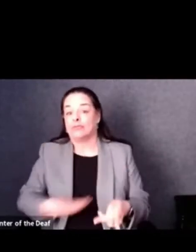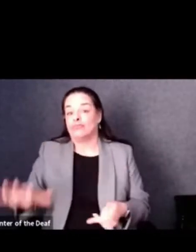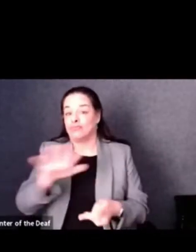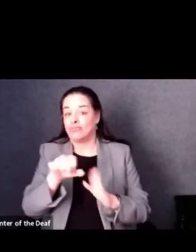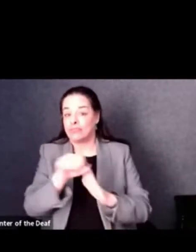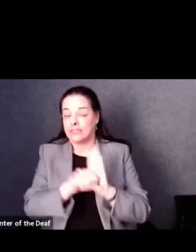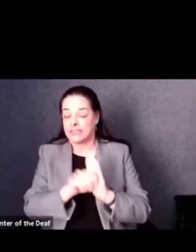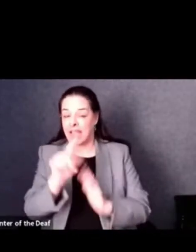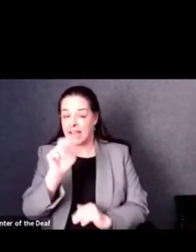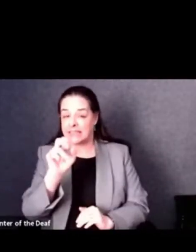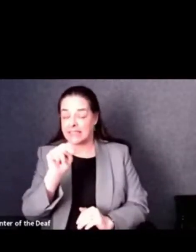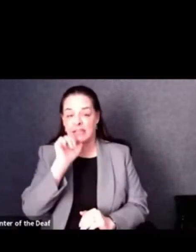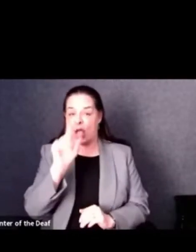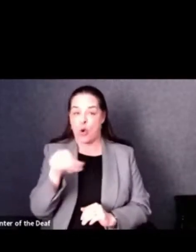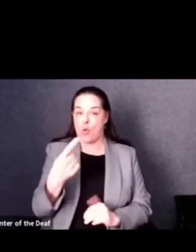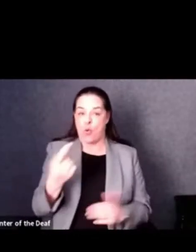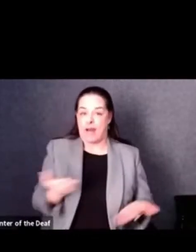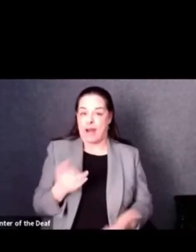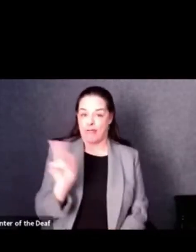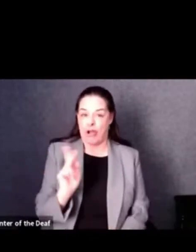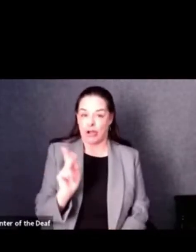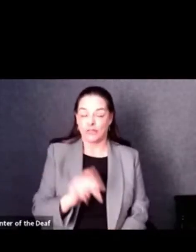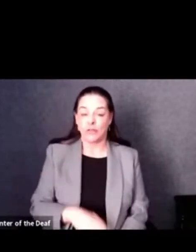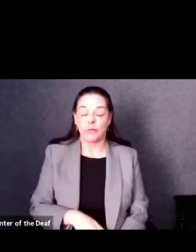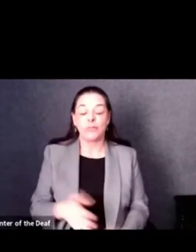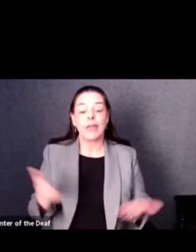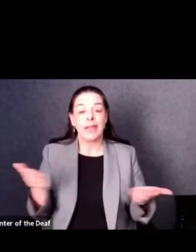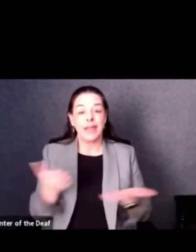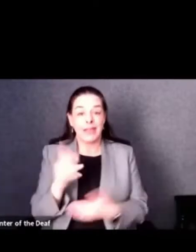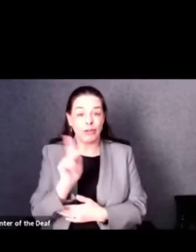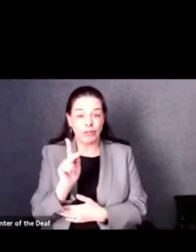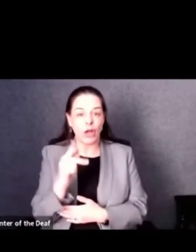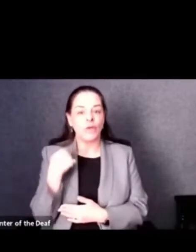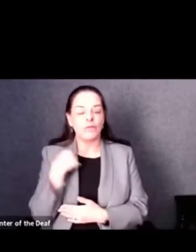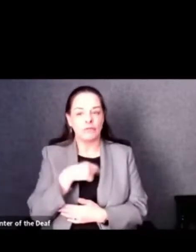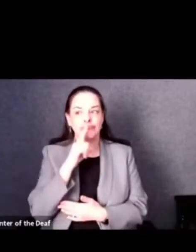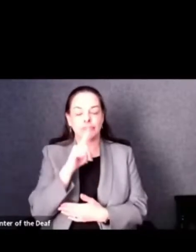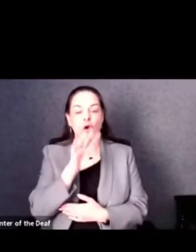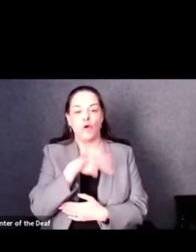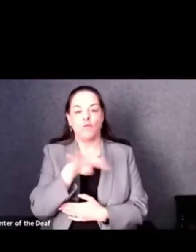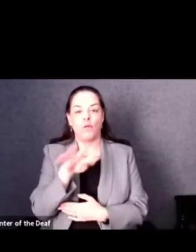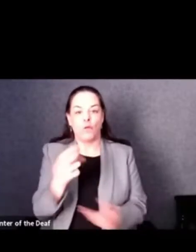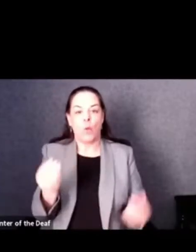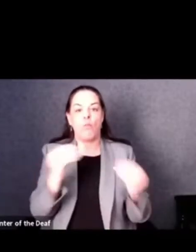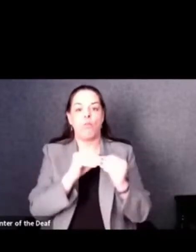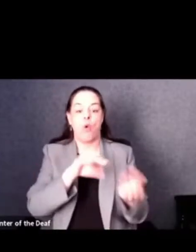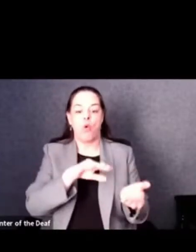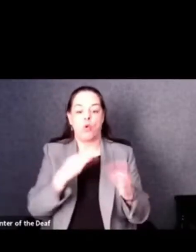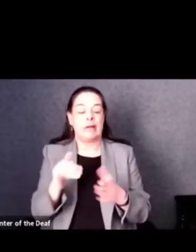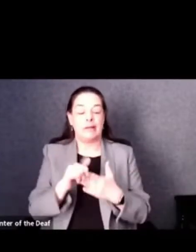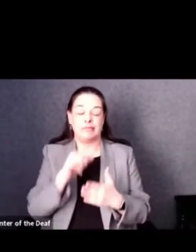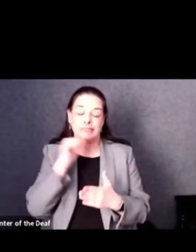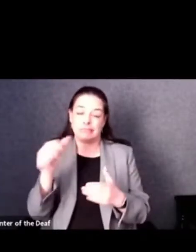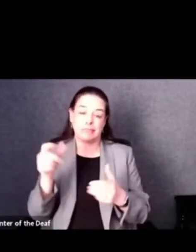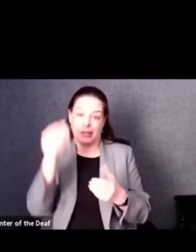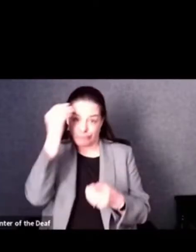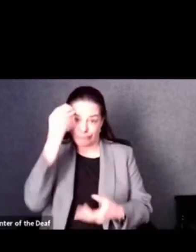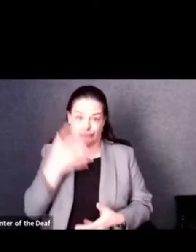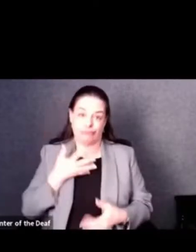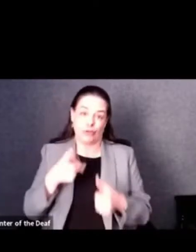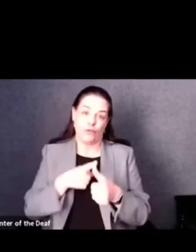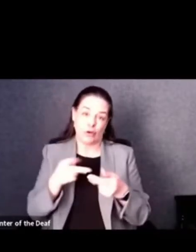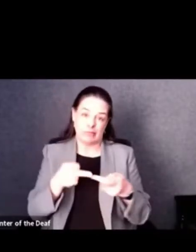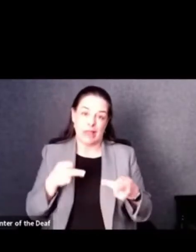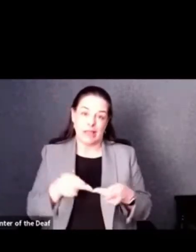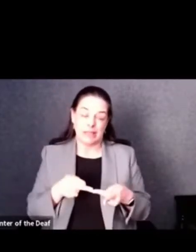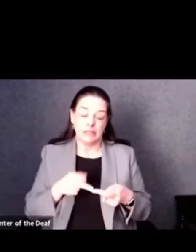County. Here locally, there are an additional 44 deaths that we were not originally notified about. All of these